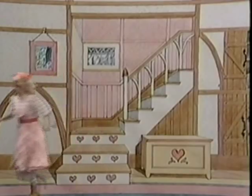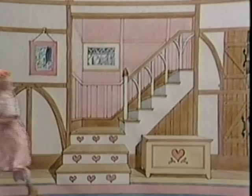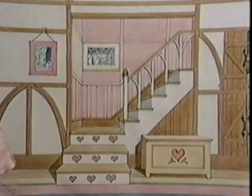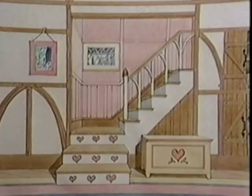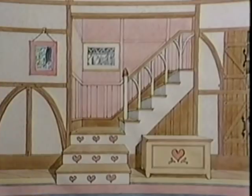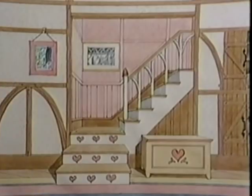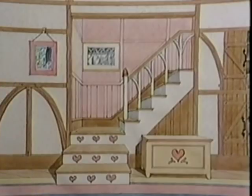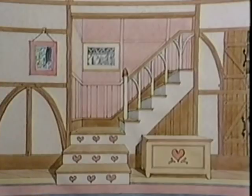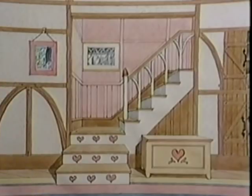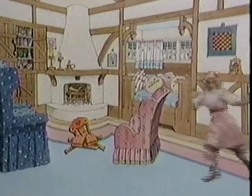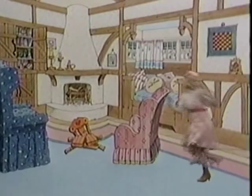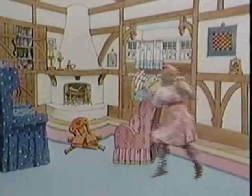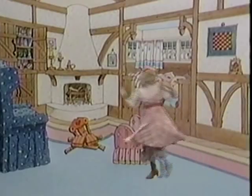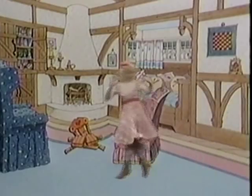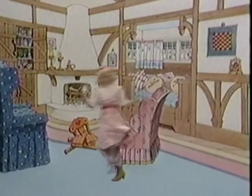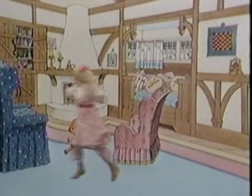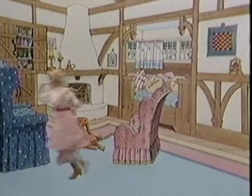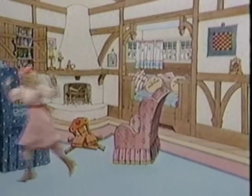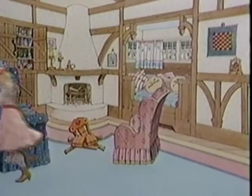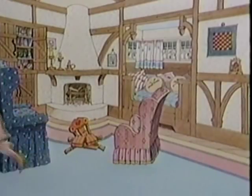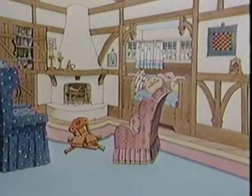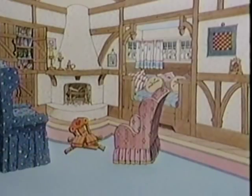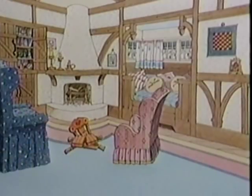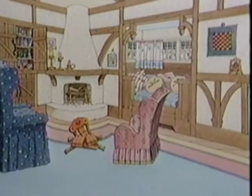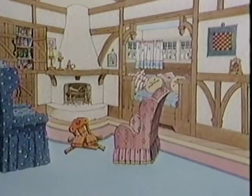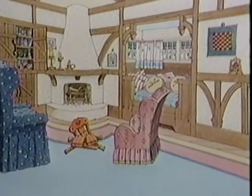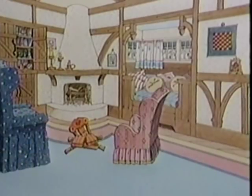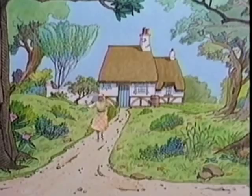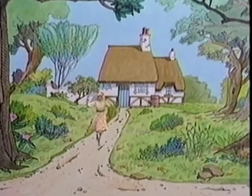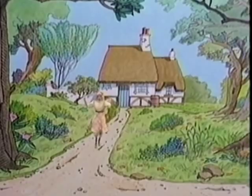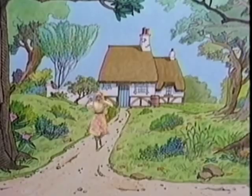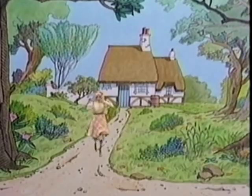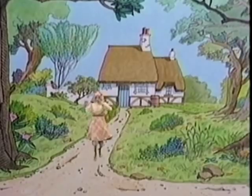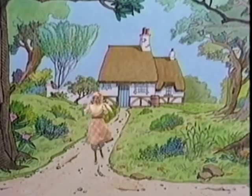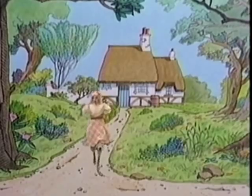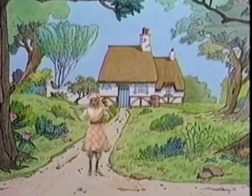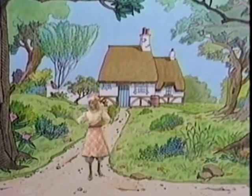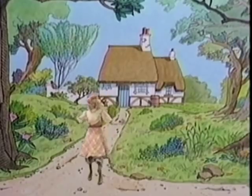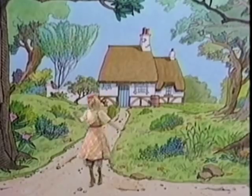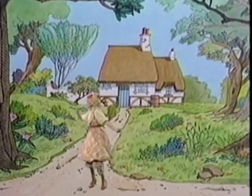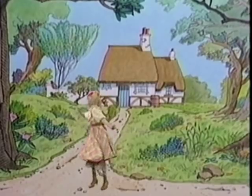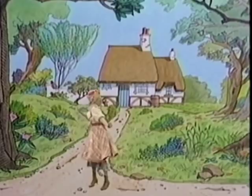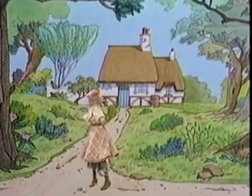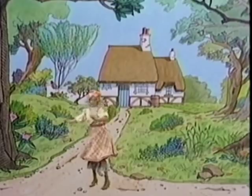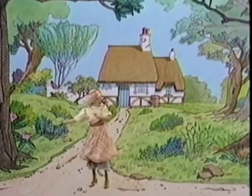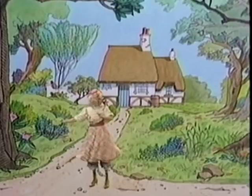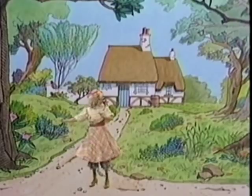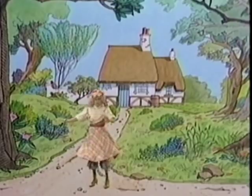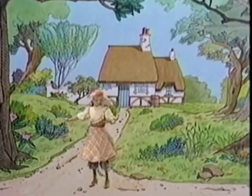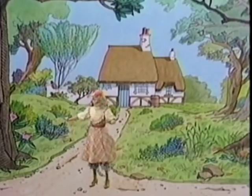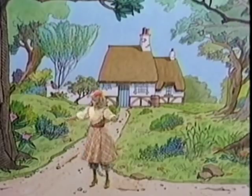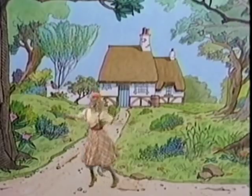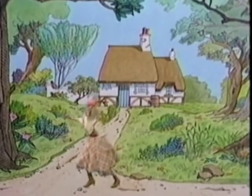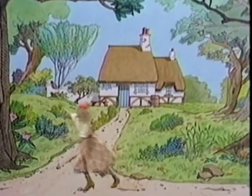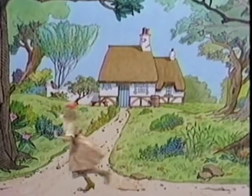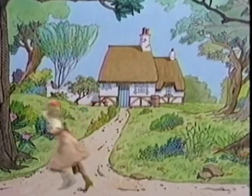She ran as fast as her legs would carry her, out of the house and all the way